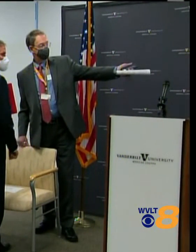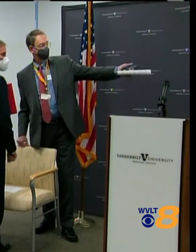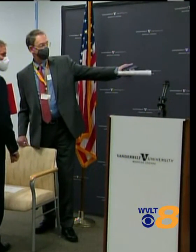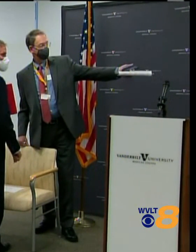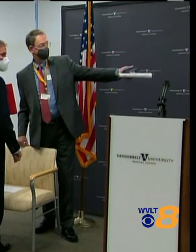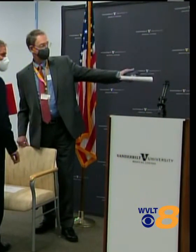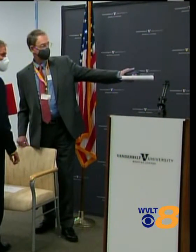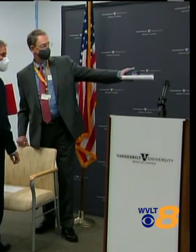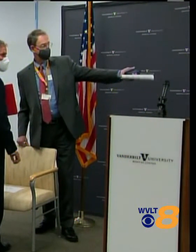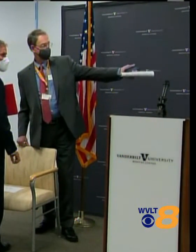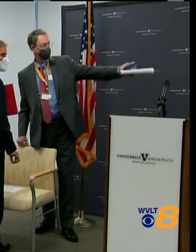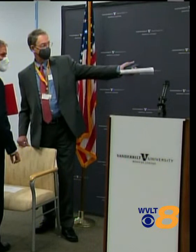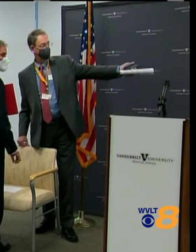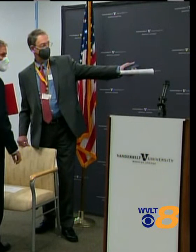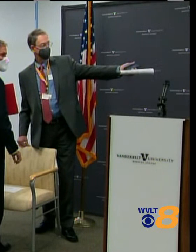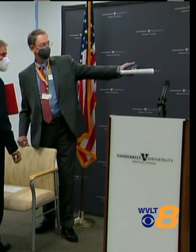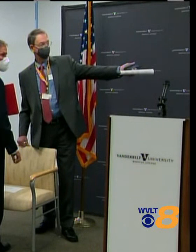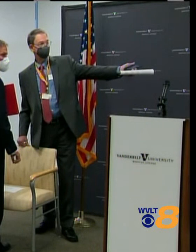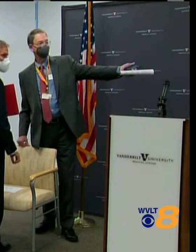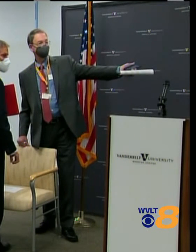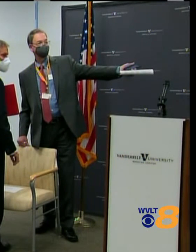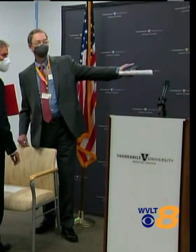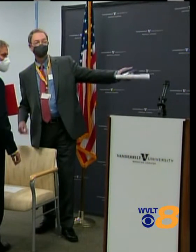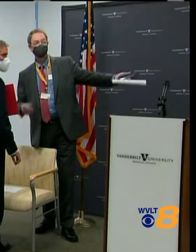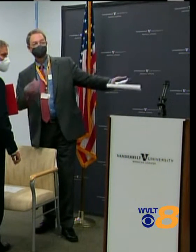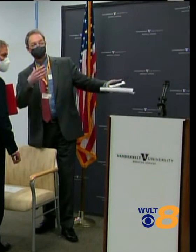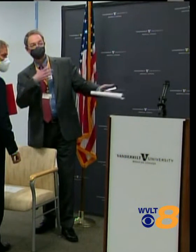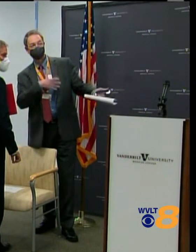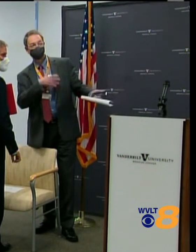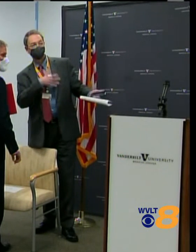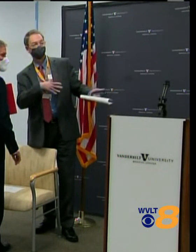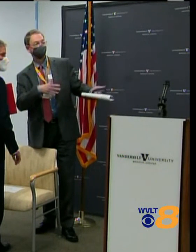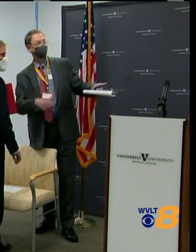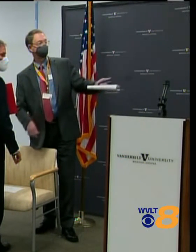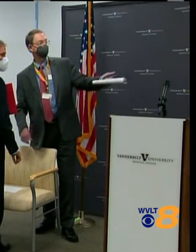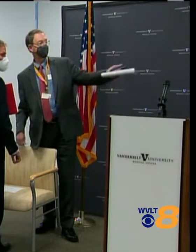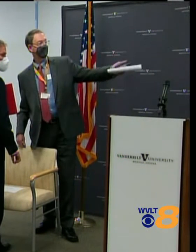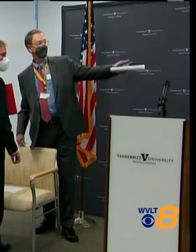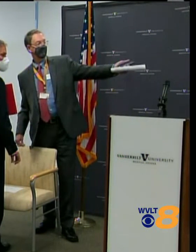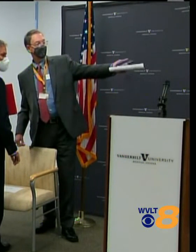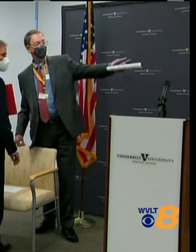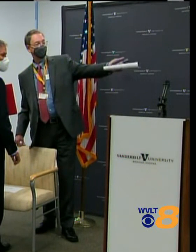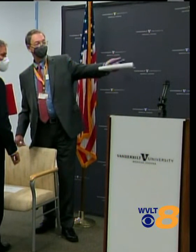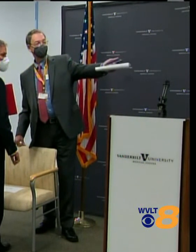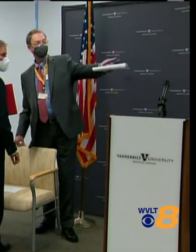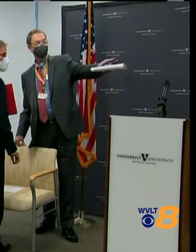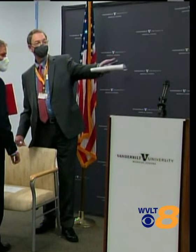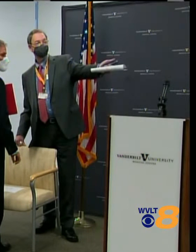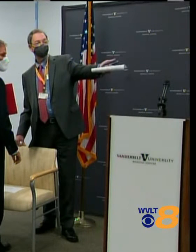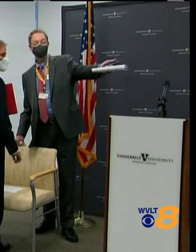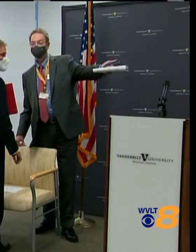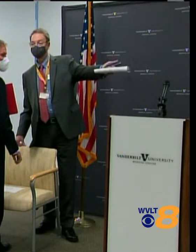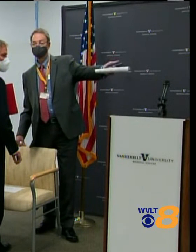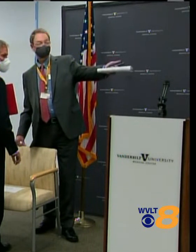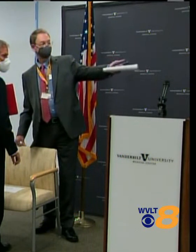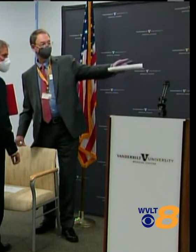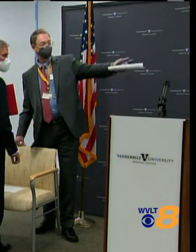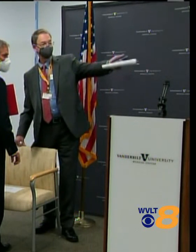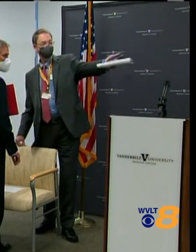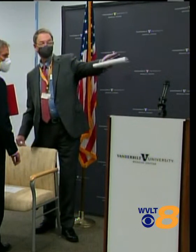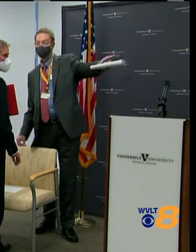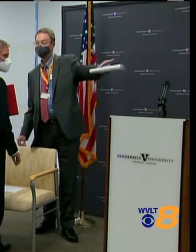will be seated. I'm going to sit here. Our chief nursing officer, Robin, who's wearing a brown blazer. And then our 5 COVID unit folks